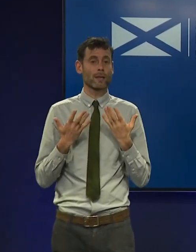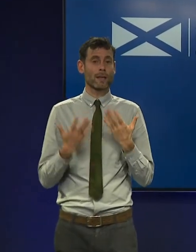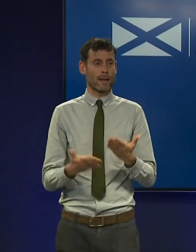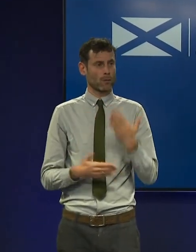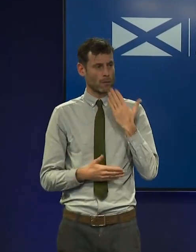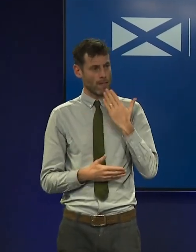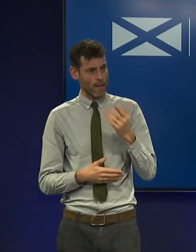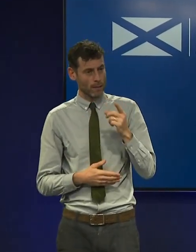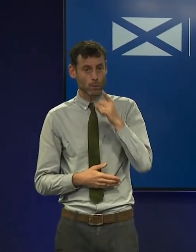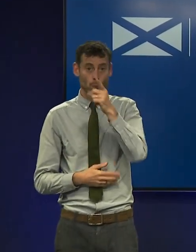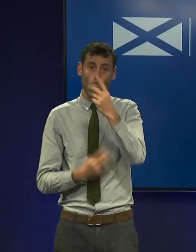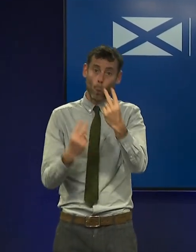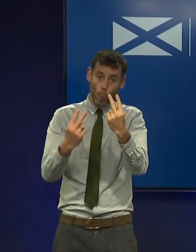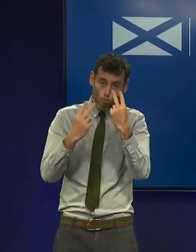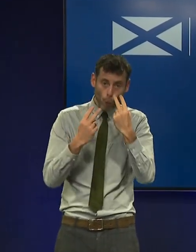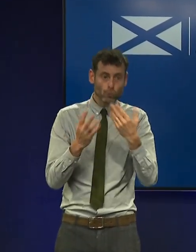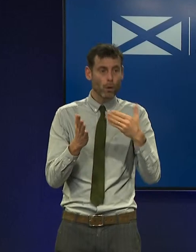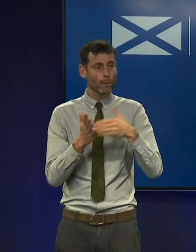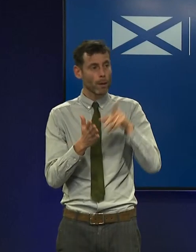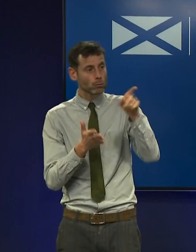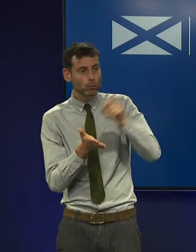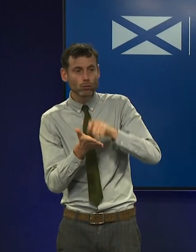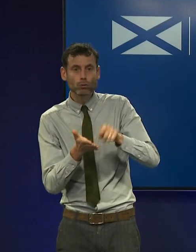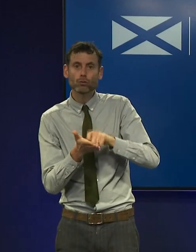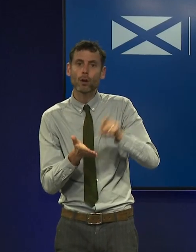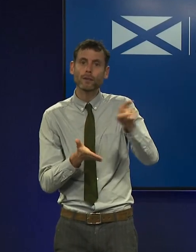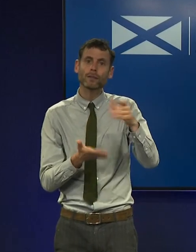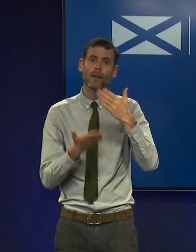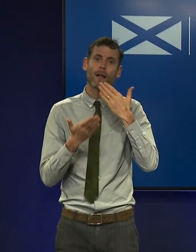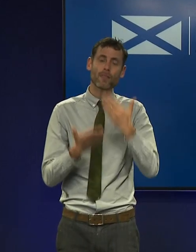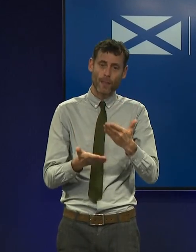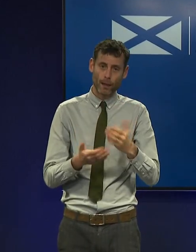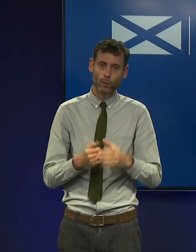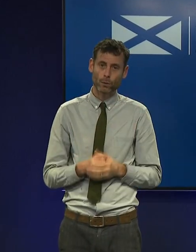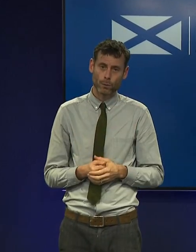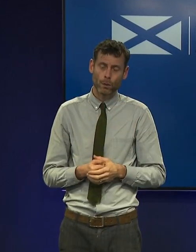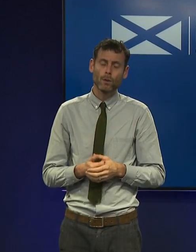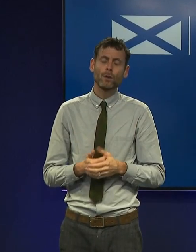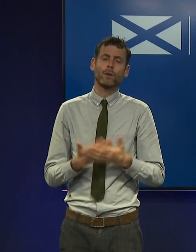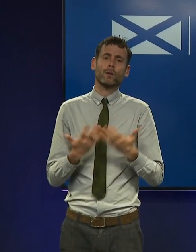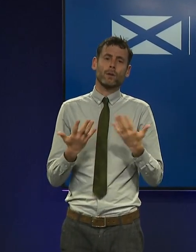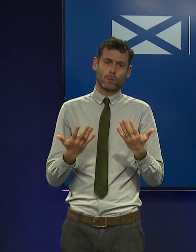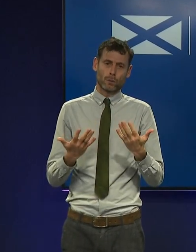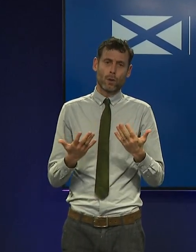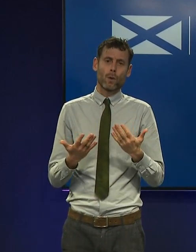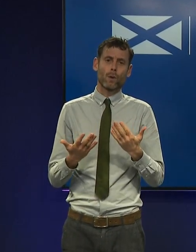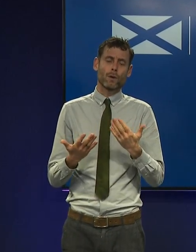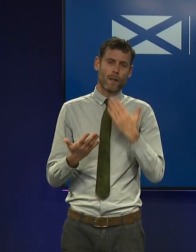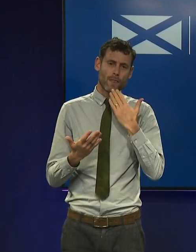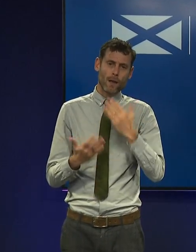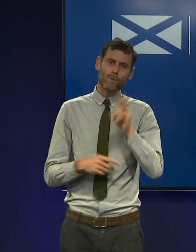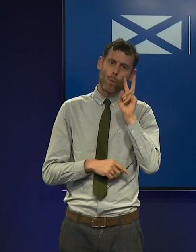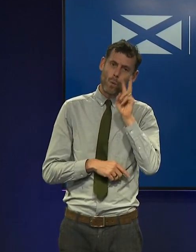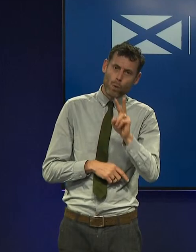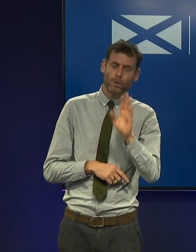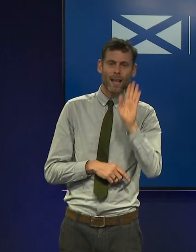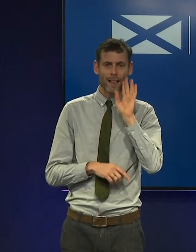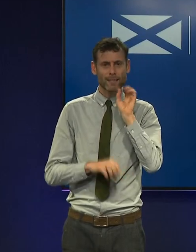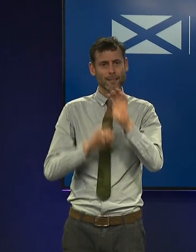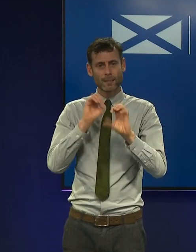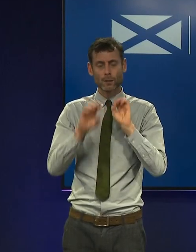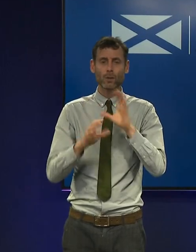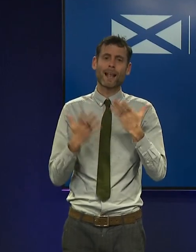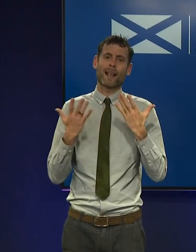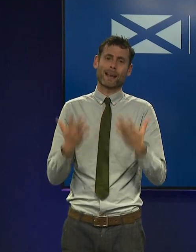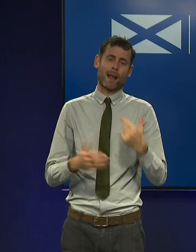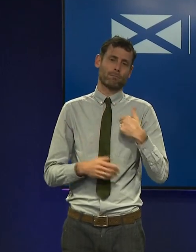everybody who's joined us today, the journalists and anybody watching at home, for your attendance and attention today. I'll end